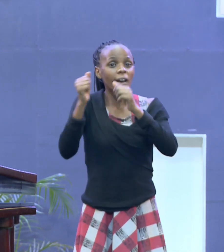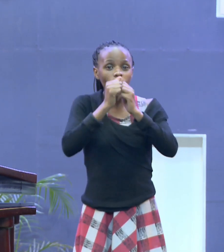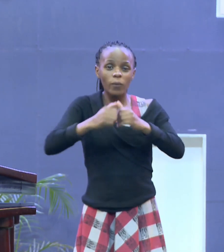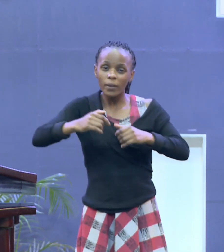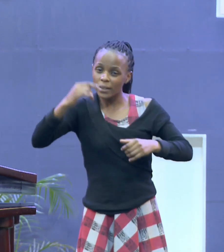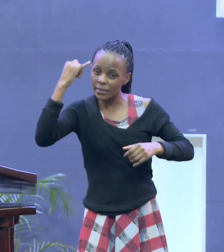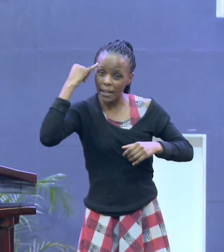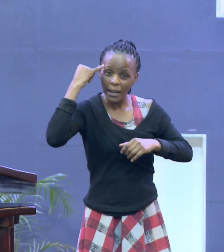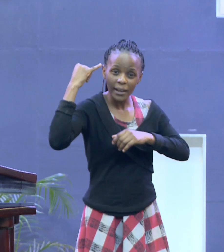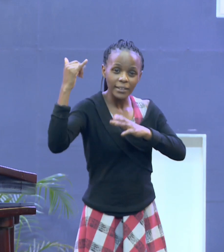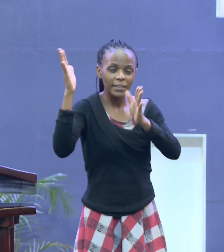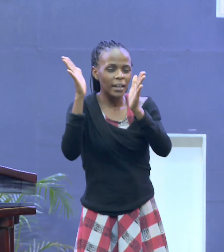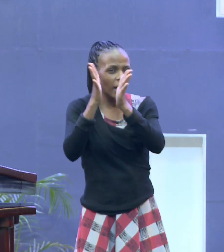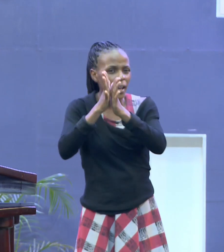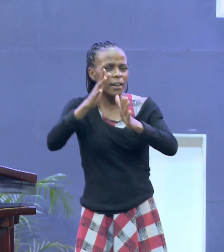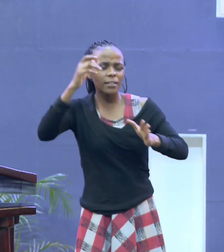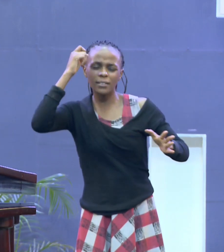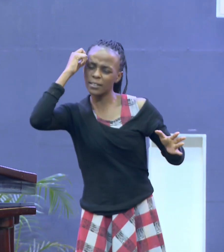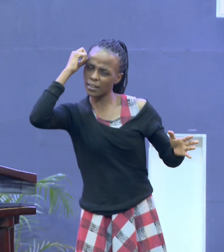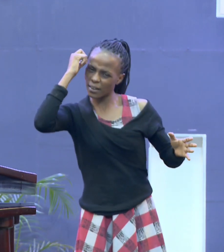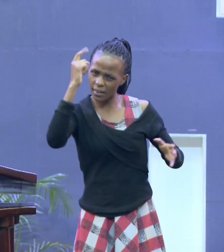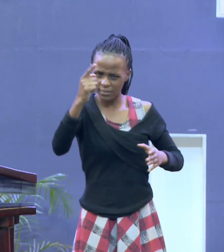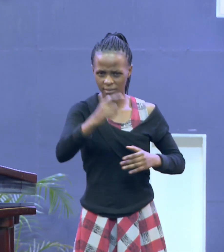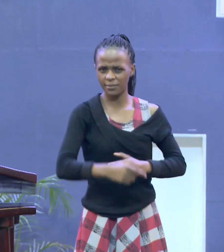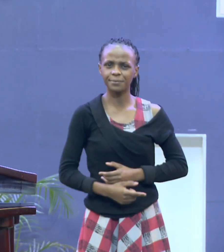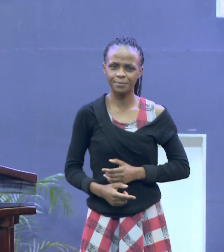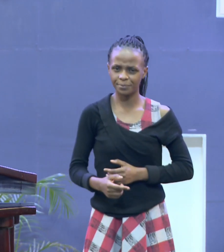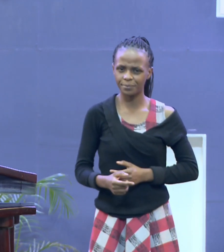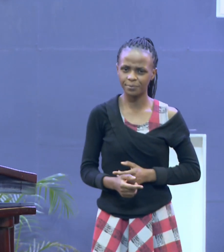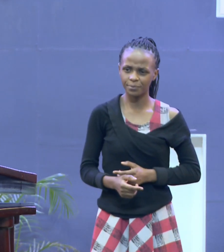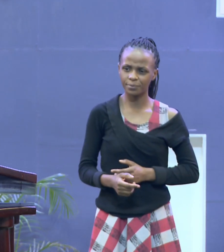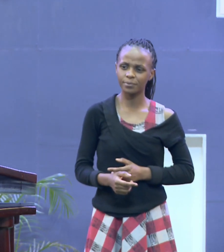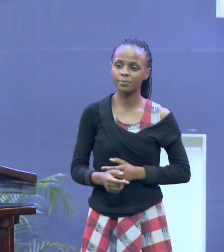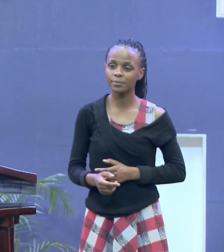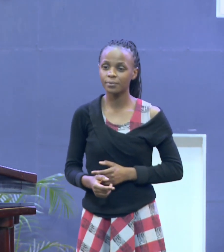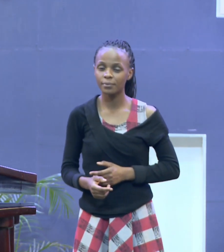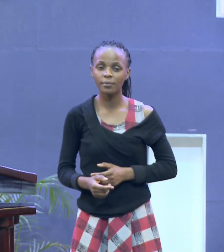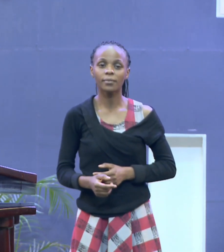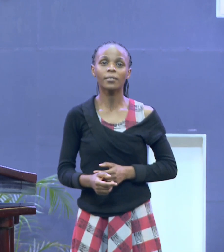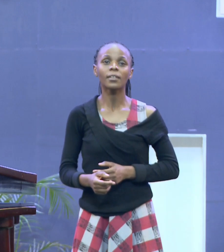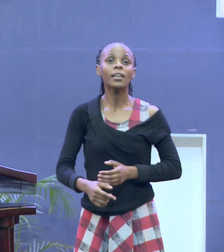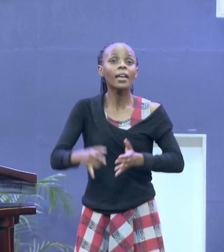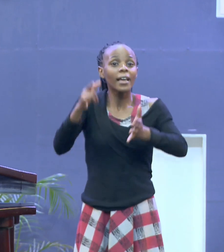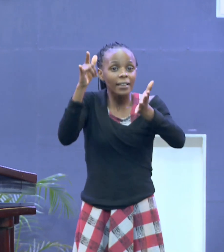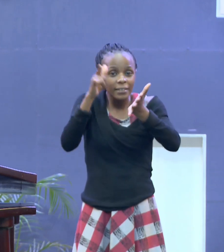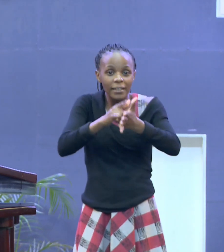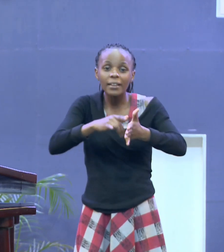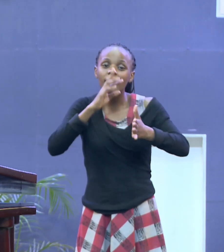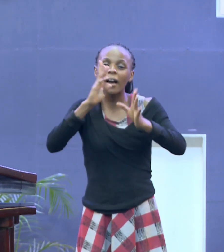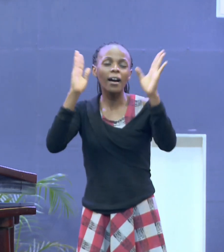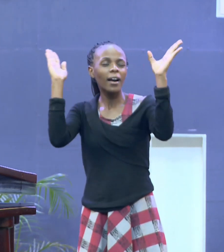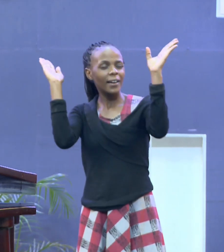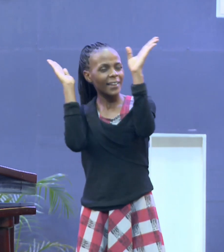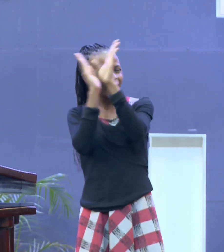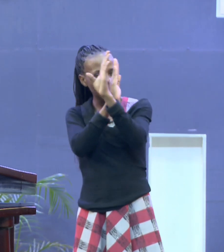perceptions, with understandings. Mulimwe ndaba z'ebintu entegeera. That are so hidden deep